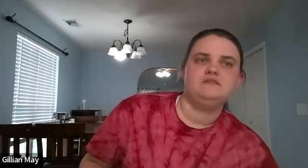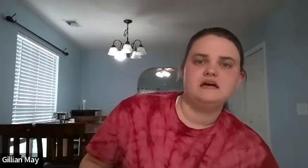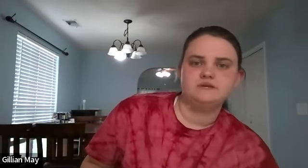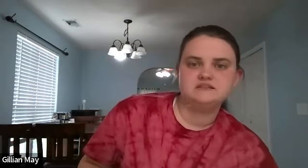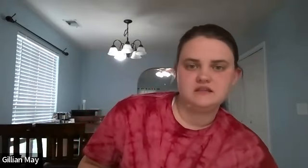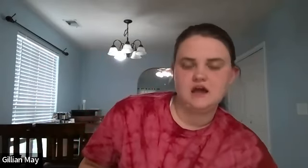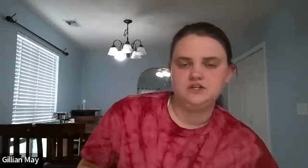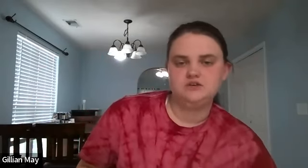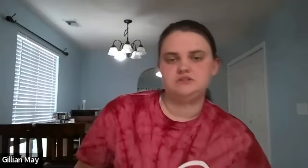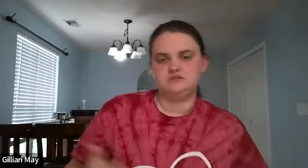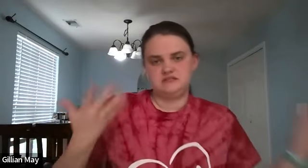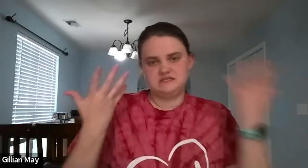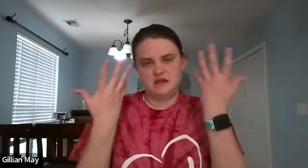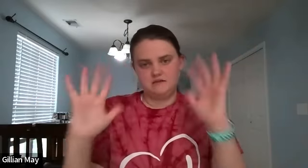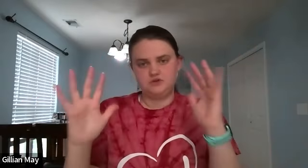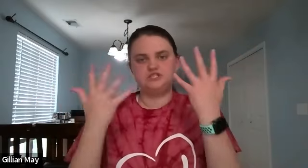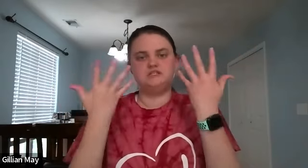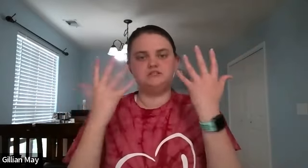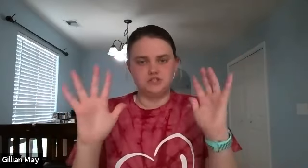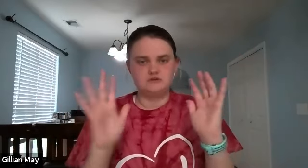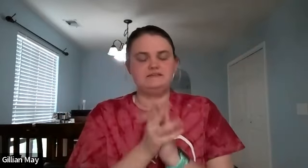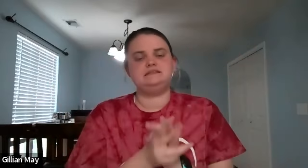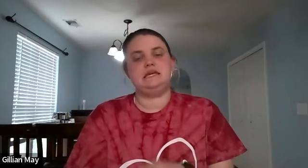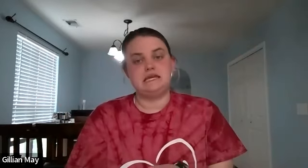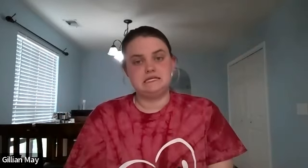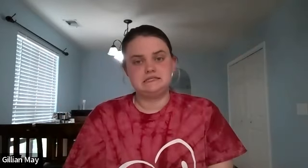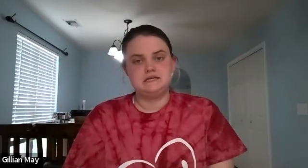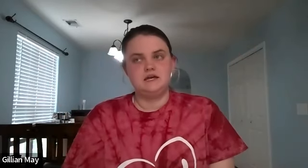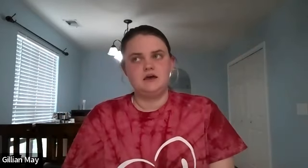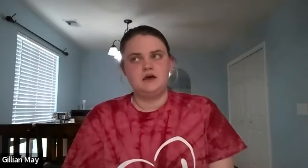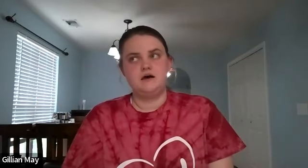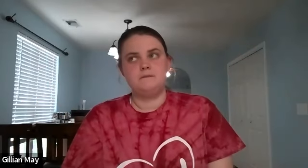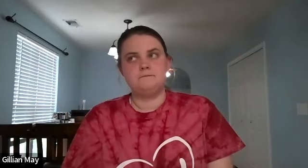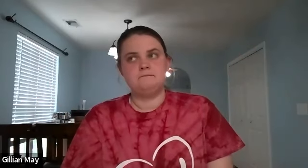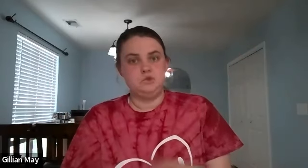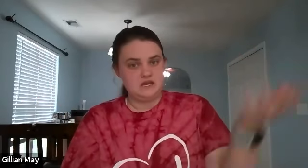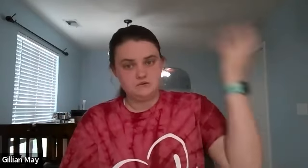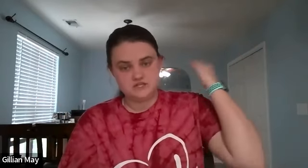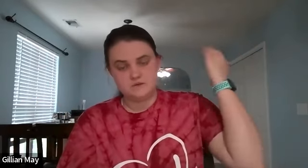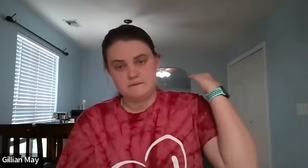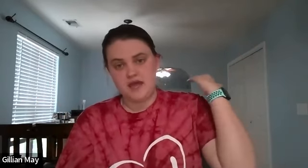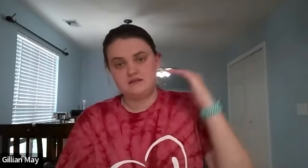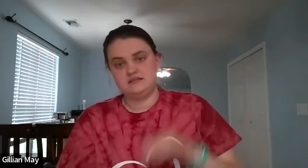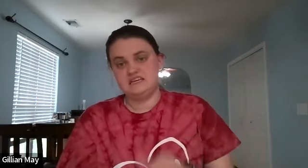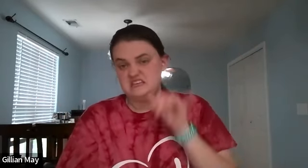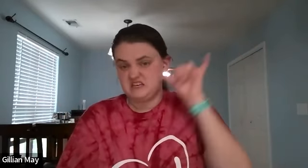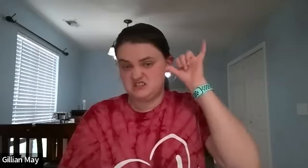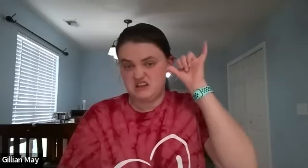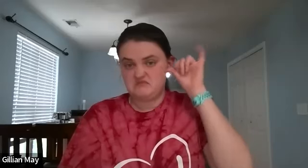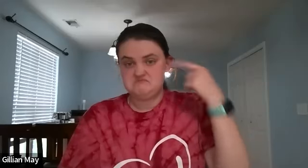That's basically how you would use this kind of motion shows like it's the end. You can't always go in the back, like saying yesterday